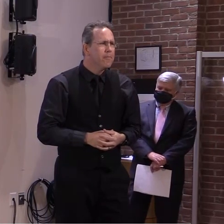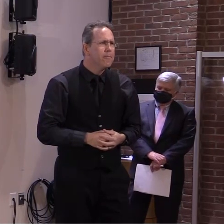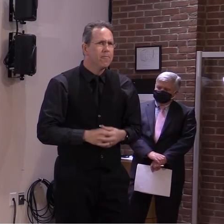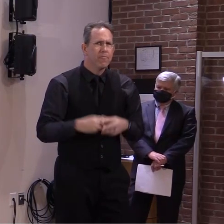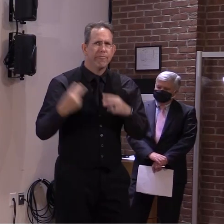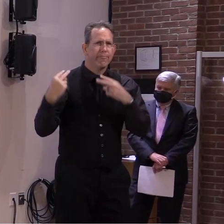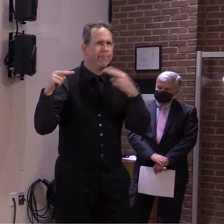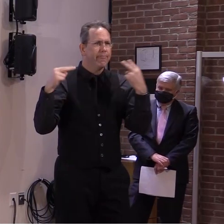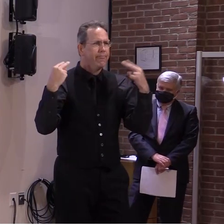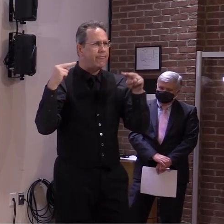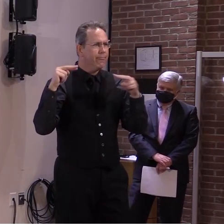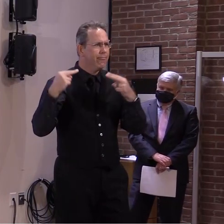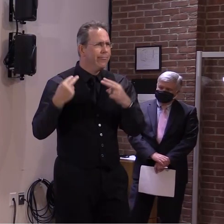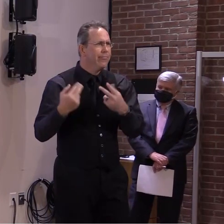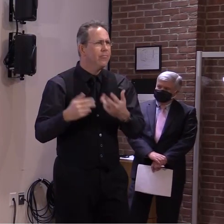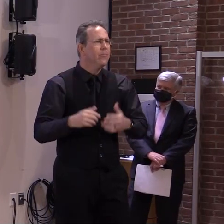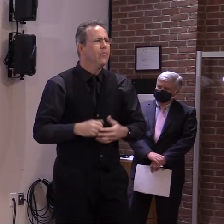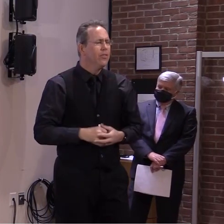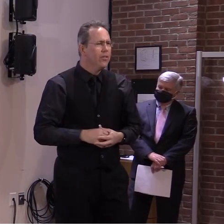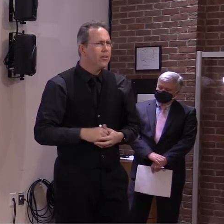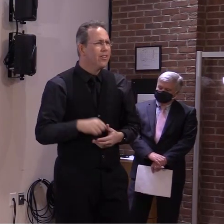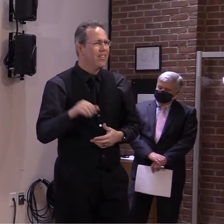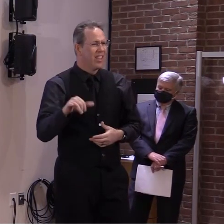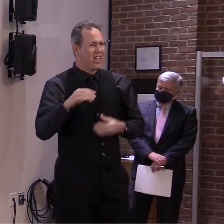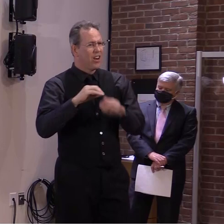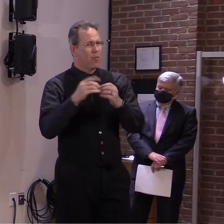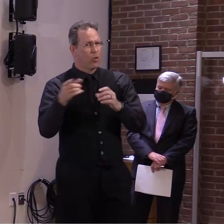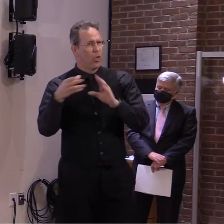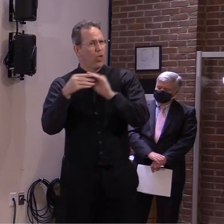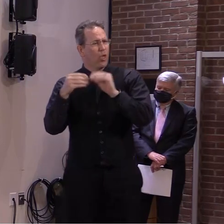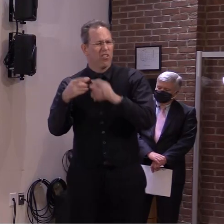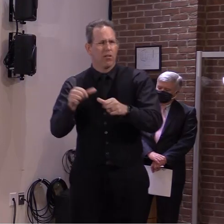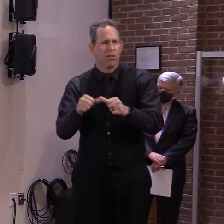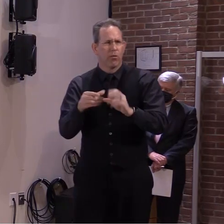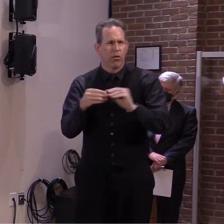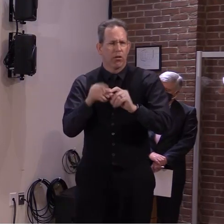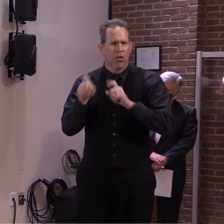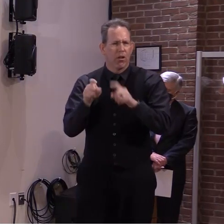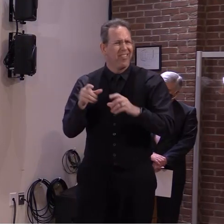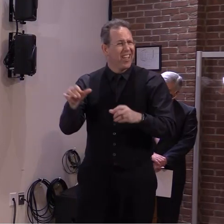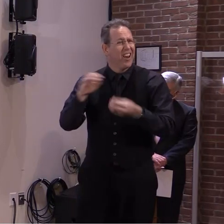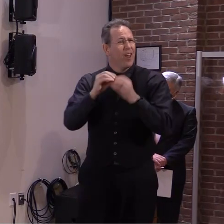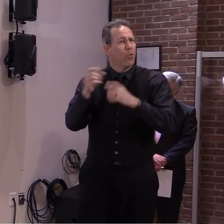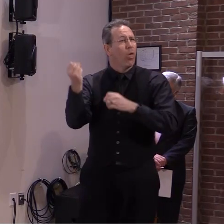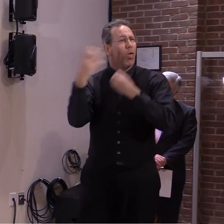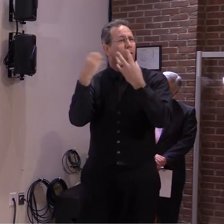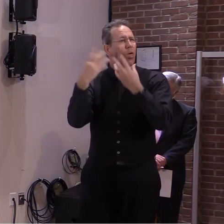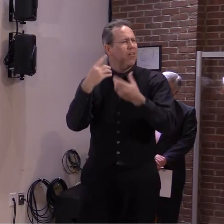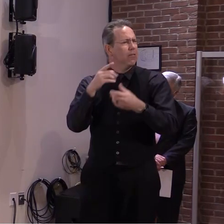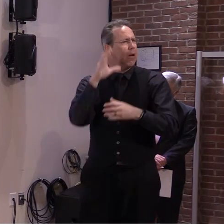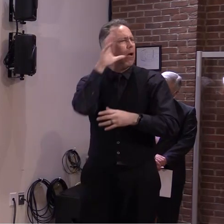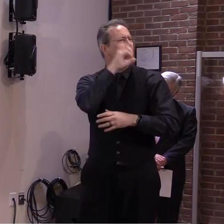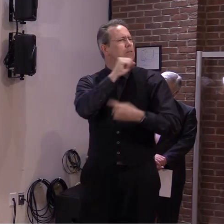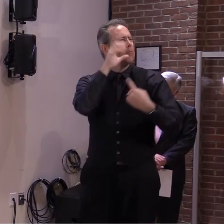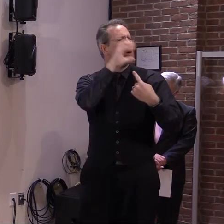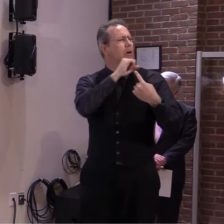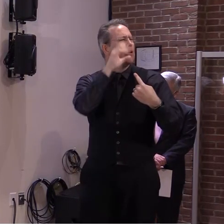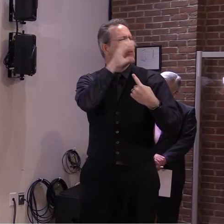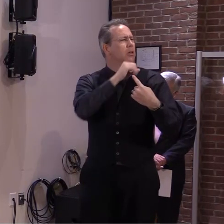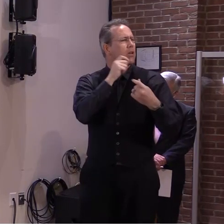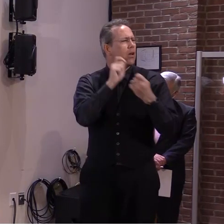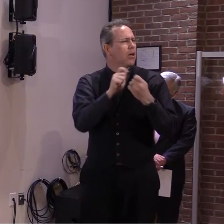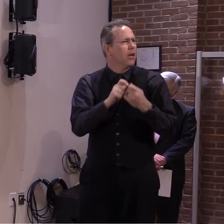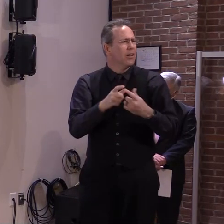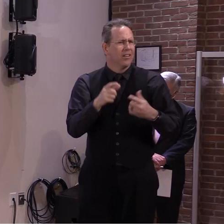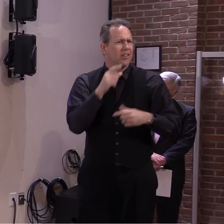the estimated census data, is already murky enough. It's not going to give any